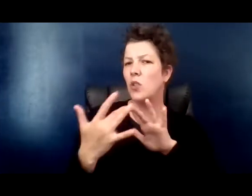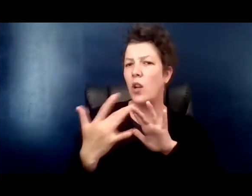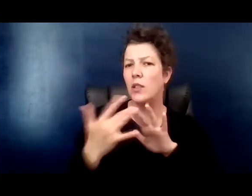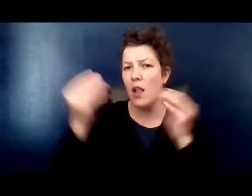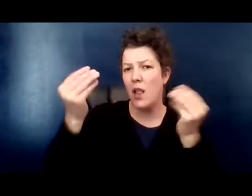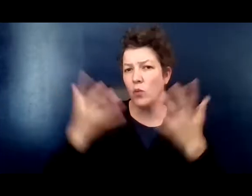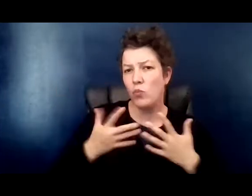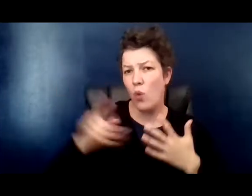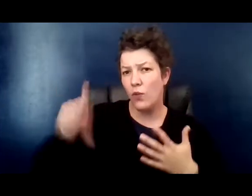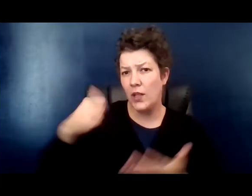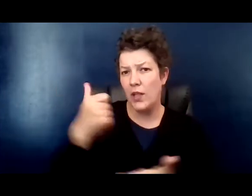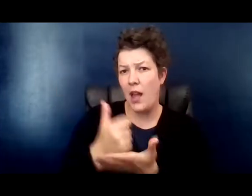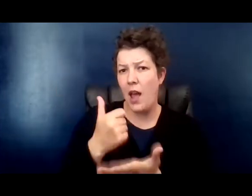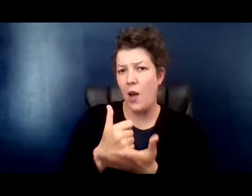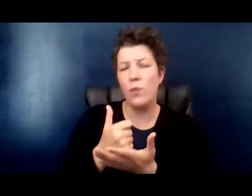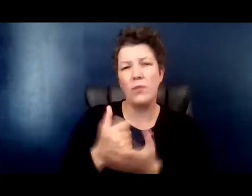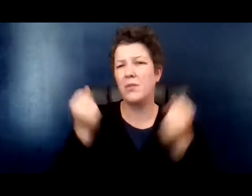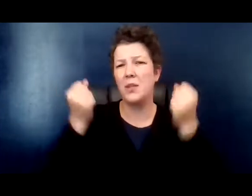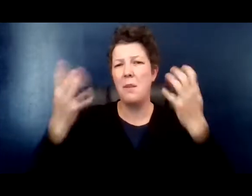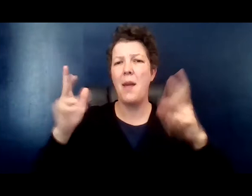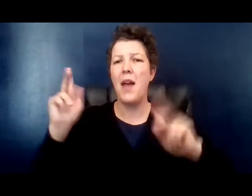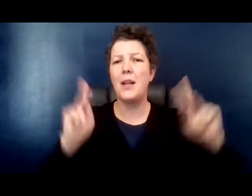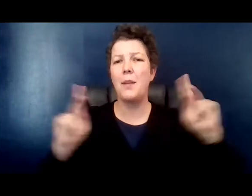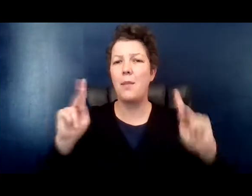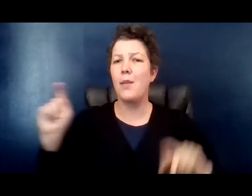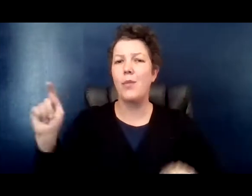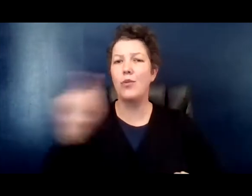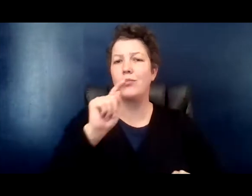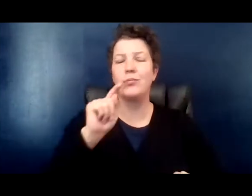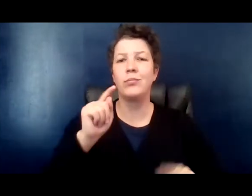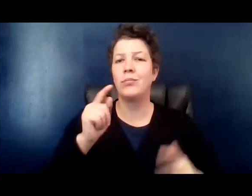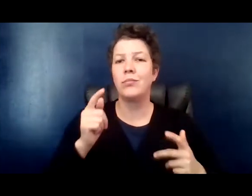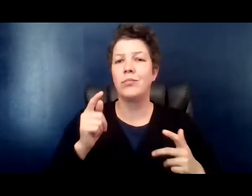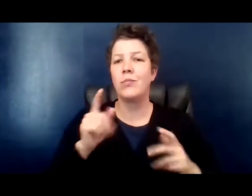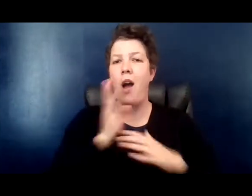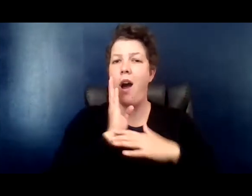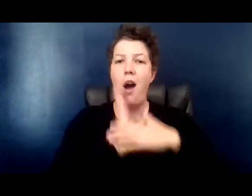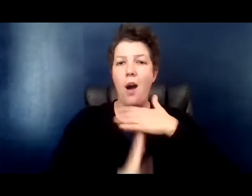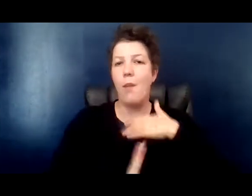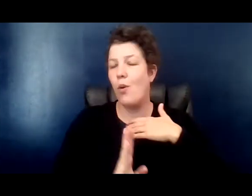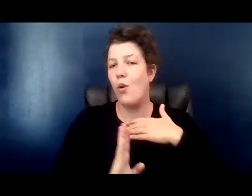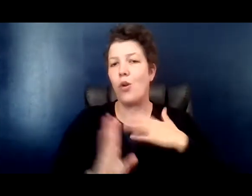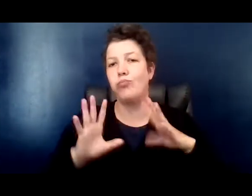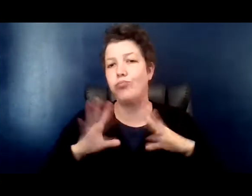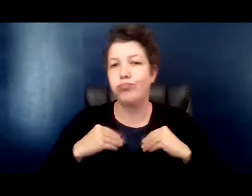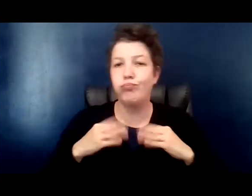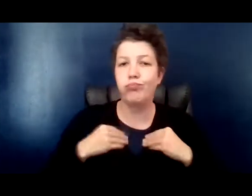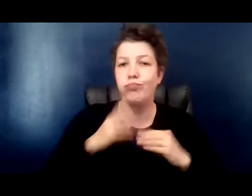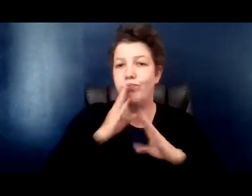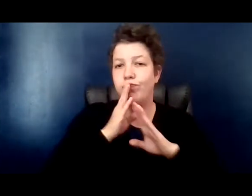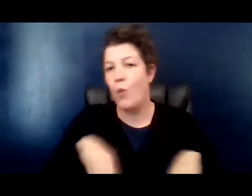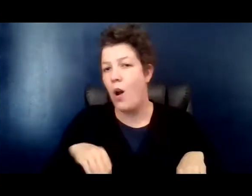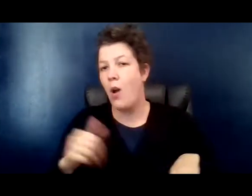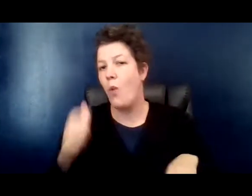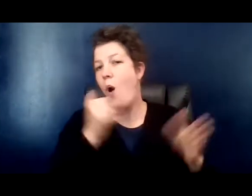lot of people with a lot of pride out there, ladies and gentlemen, that don't ask for help. This is not a time to be a hero. Ask for